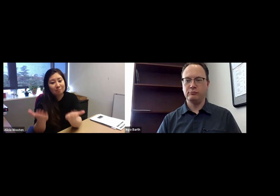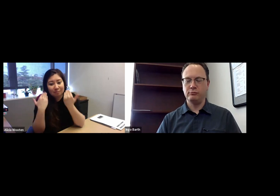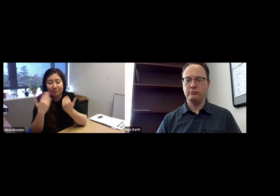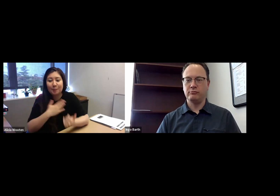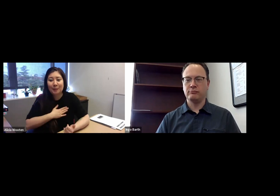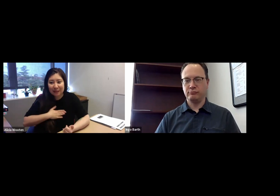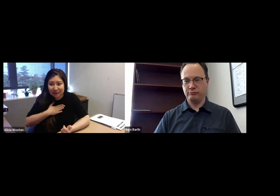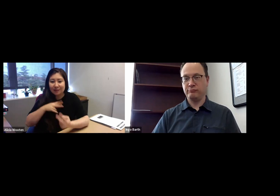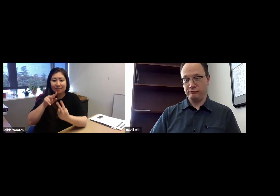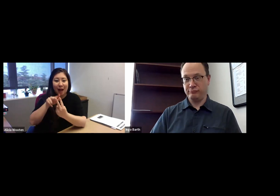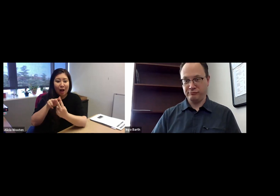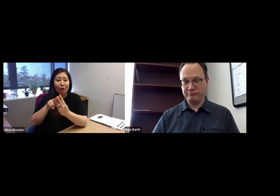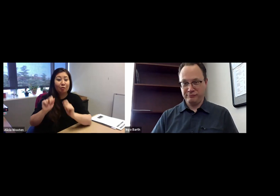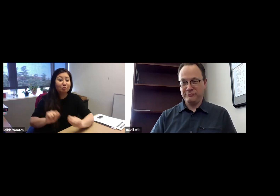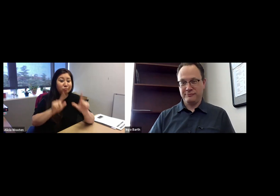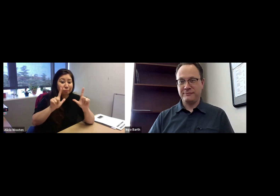question or